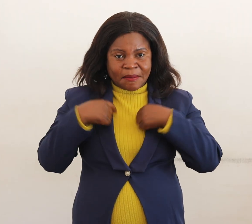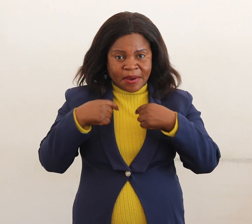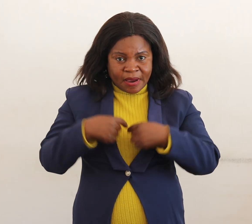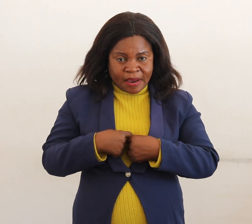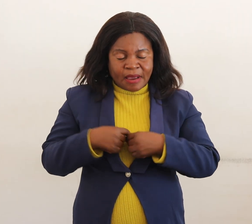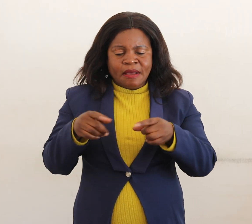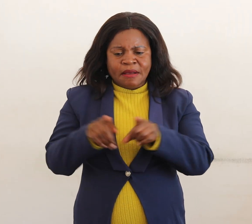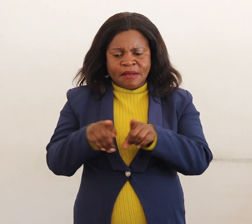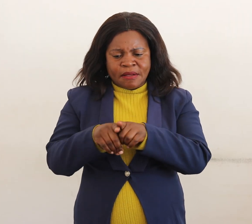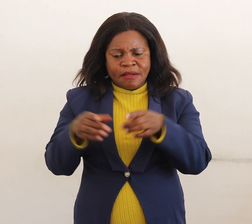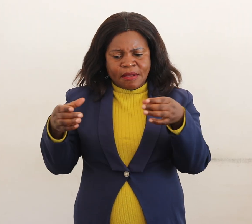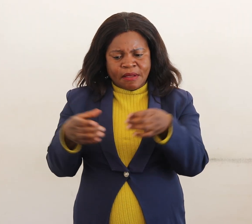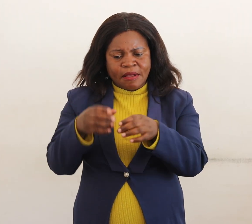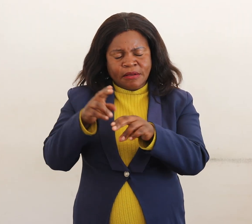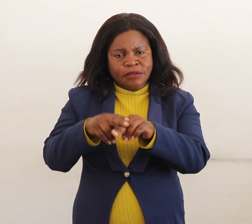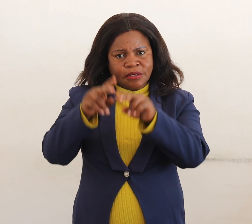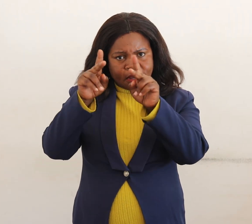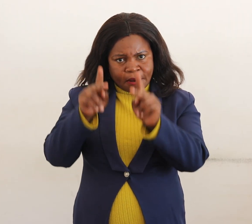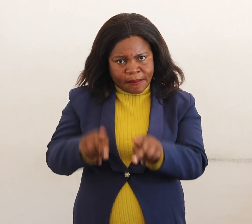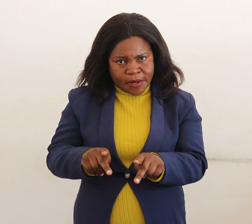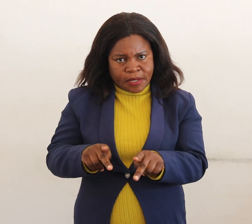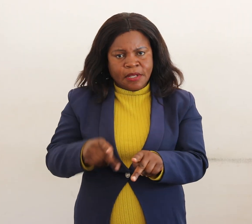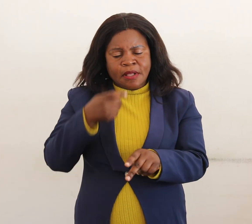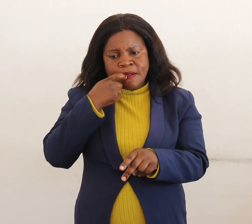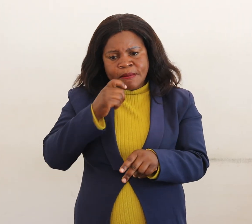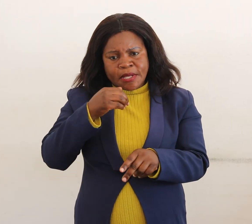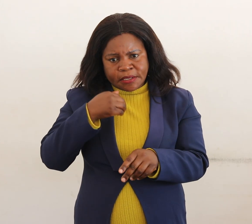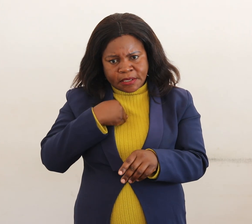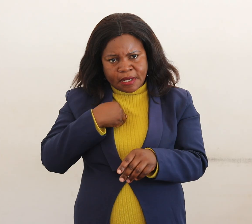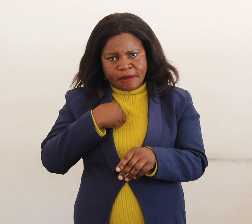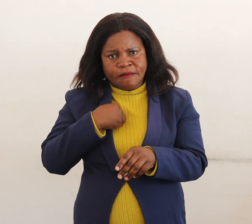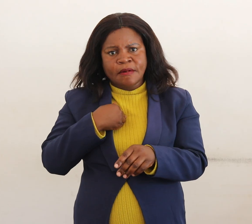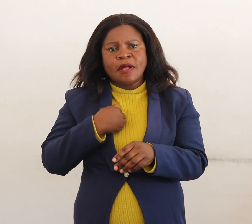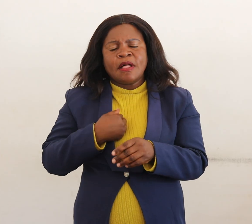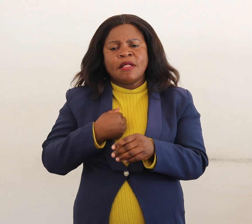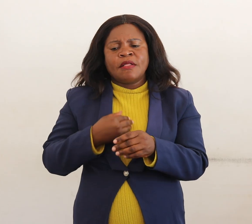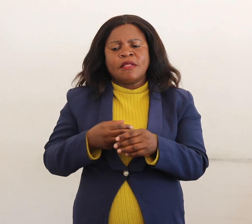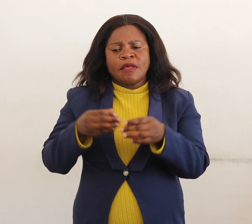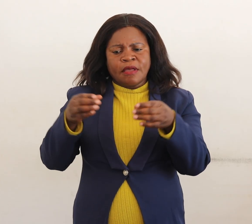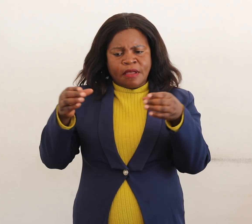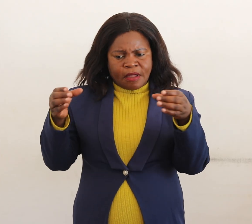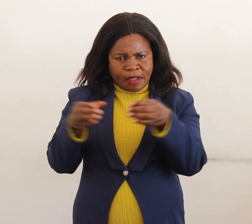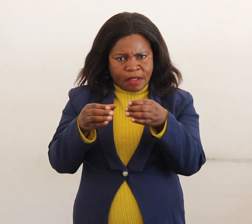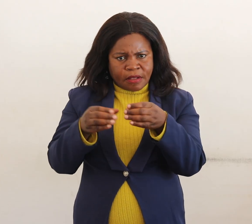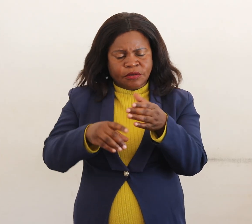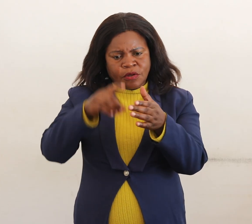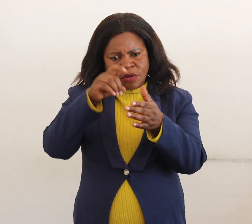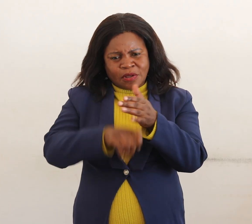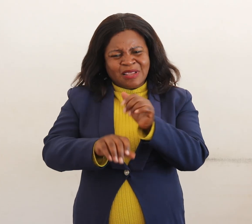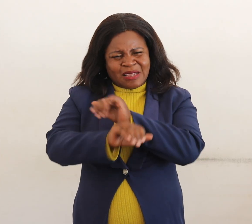chairperson must have a council tax clearance certificate where